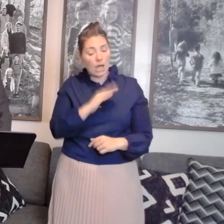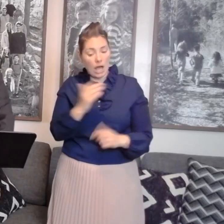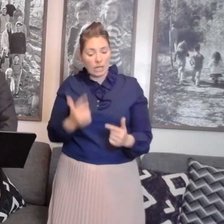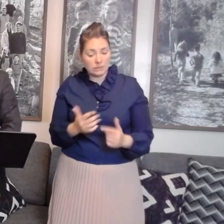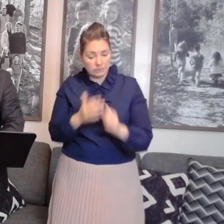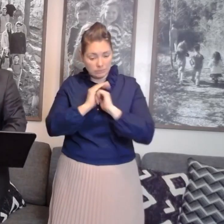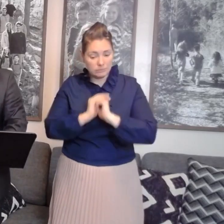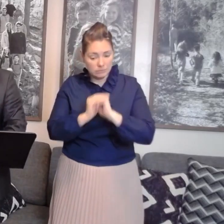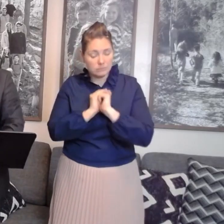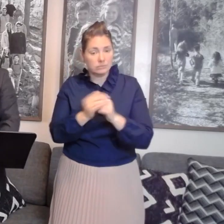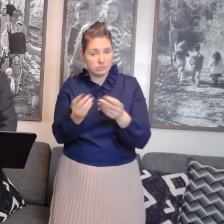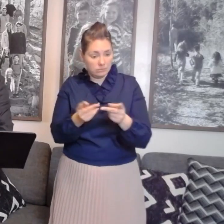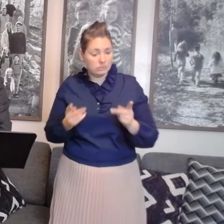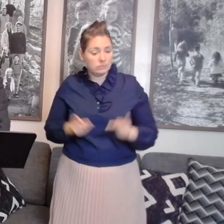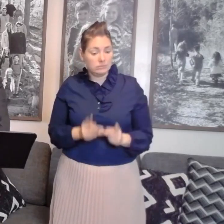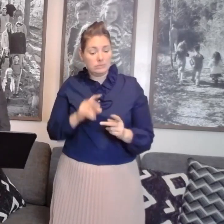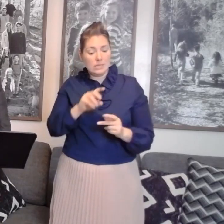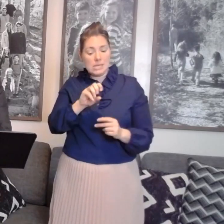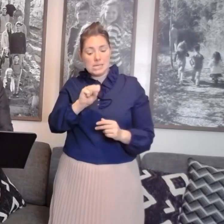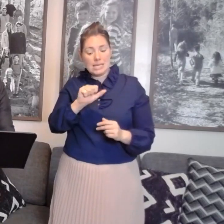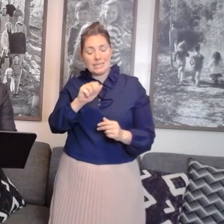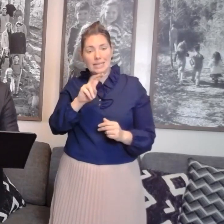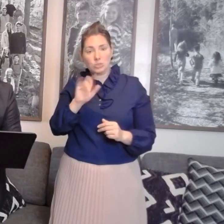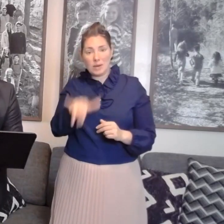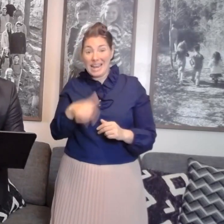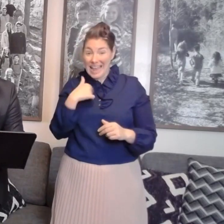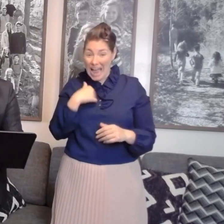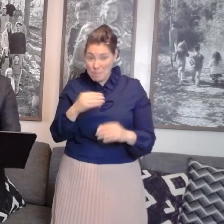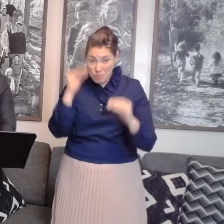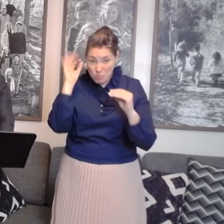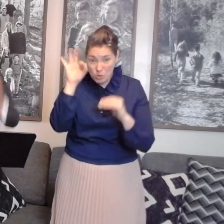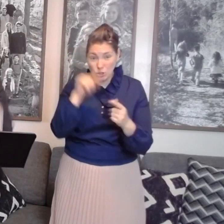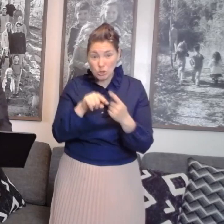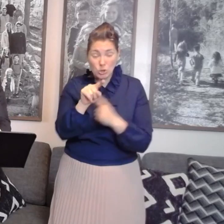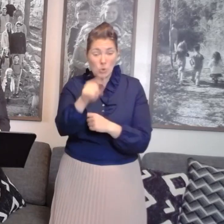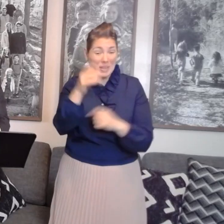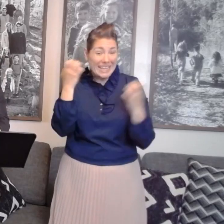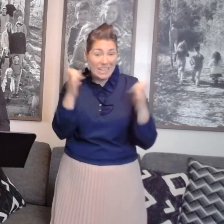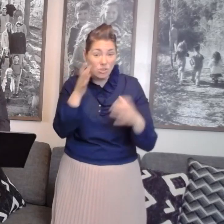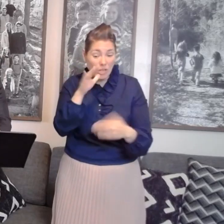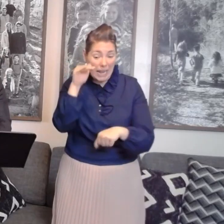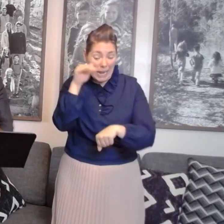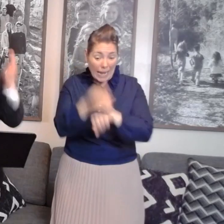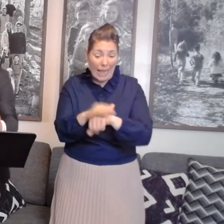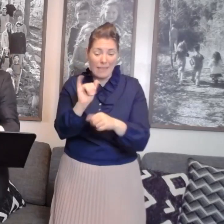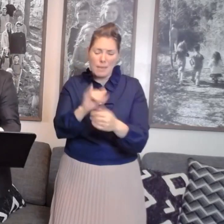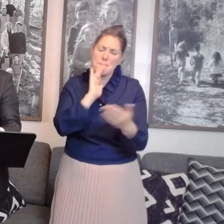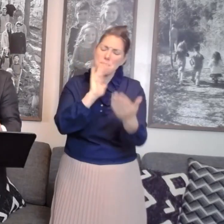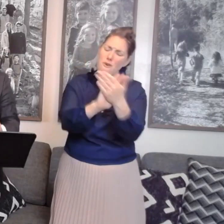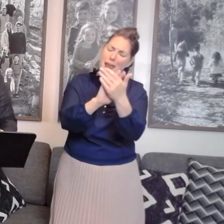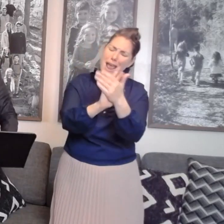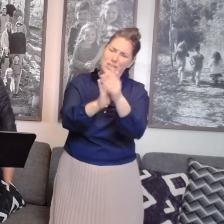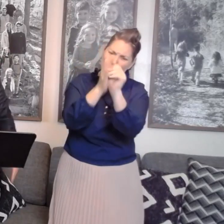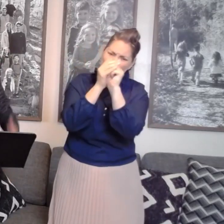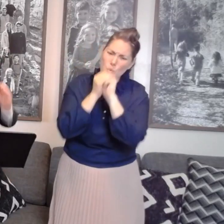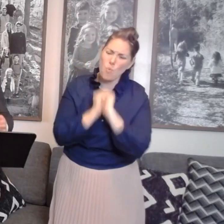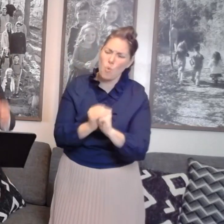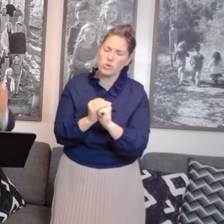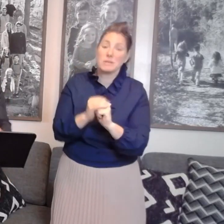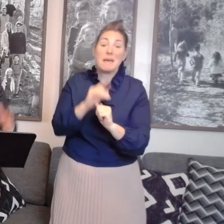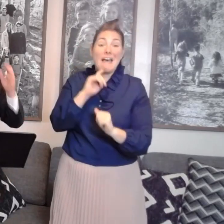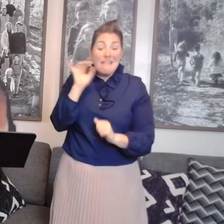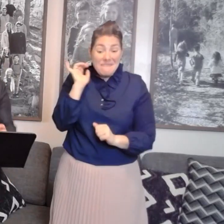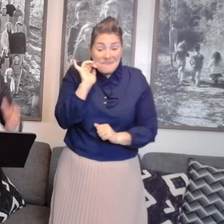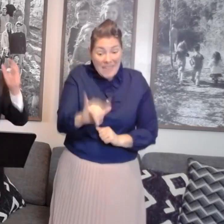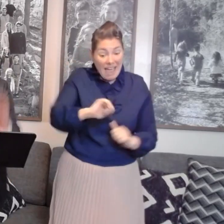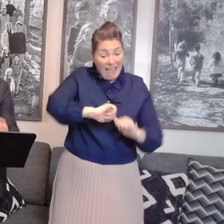going to preach to you on this Easter Sunday night that praise and worship is how